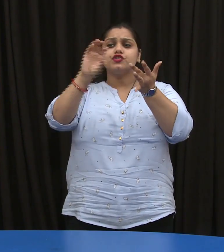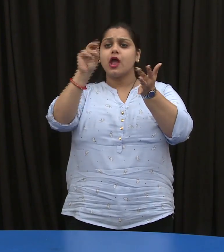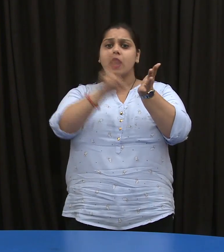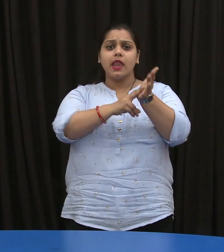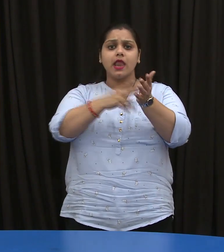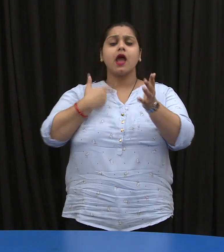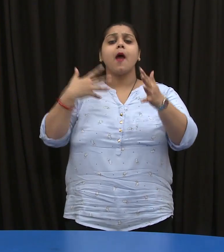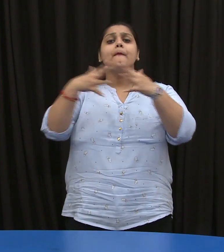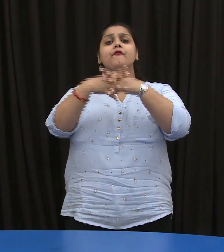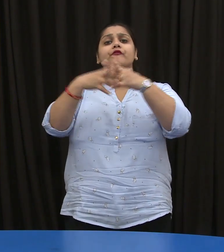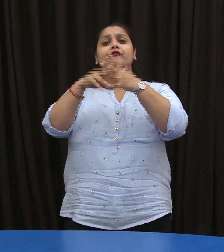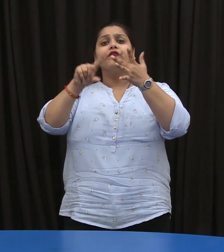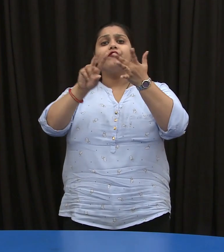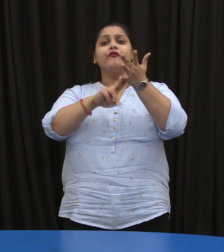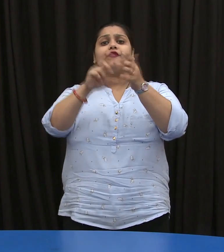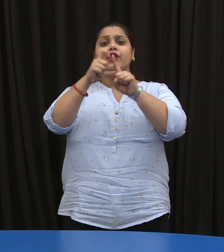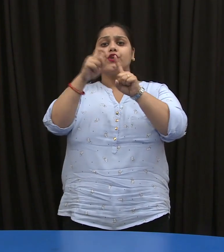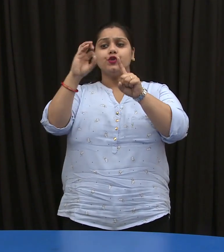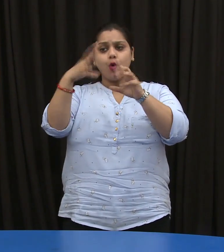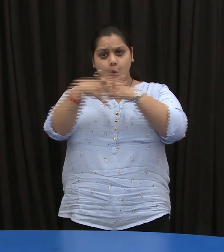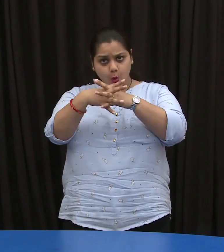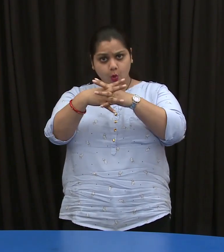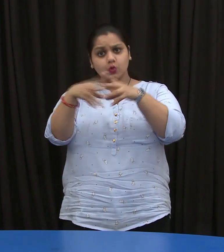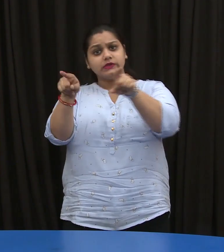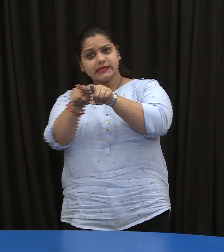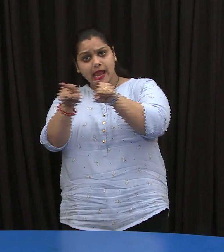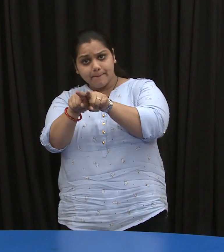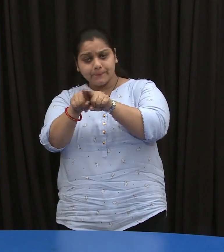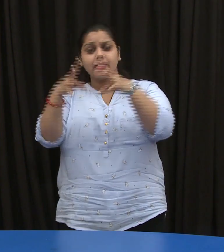Microsoft Windows like Windows 10,